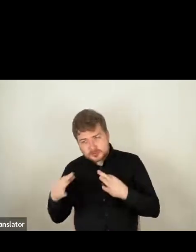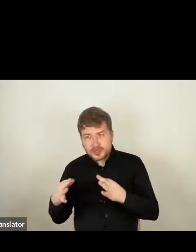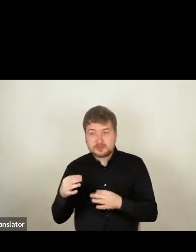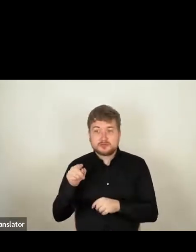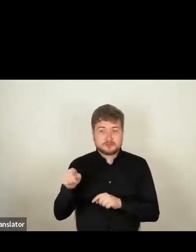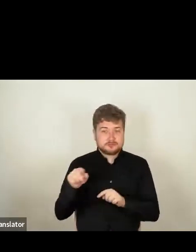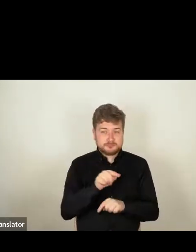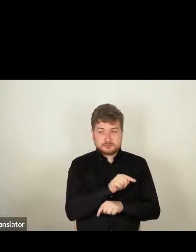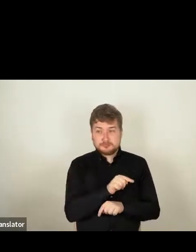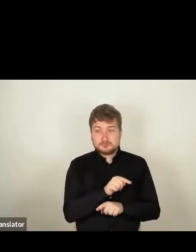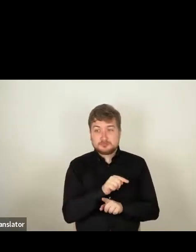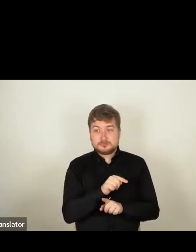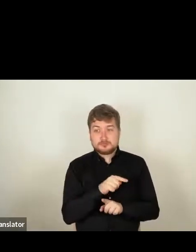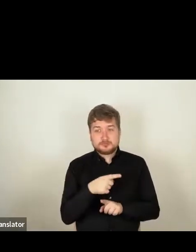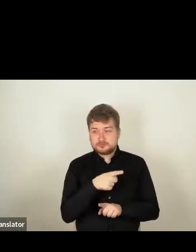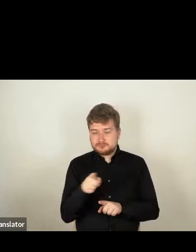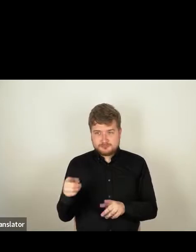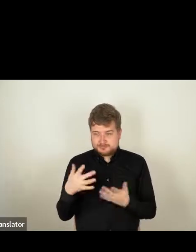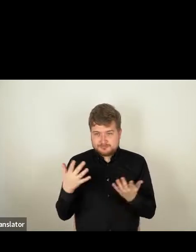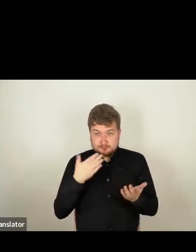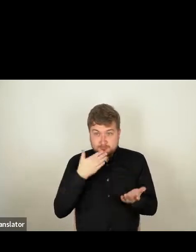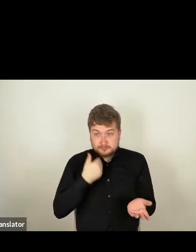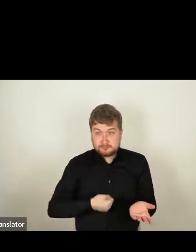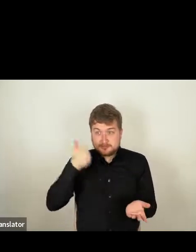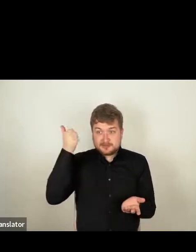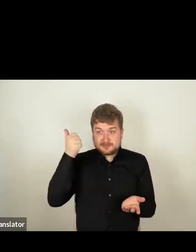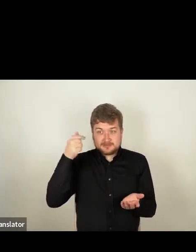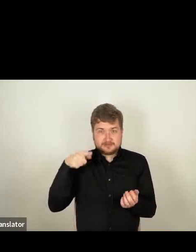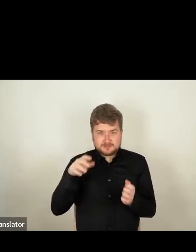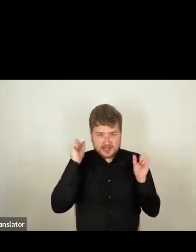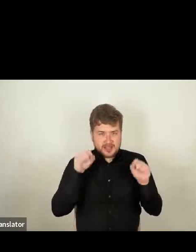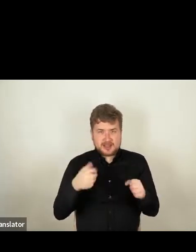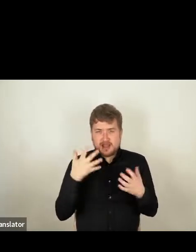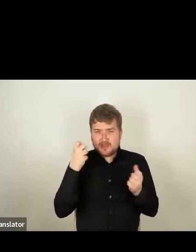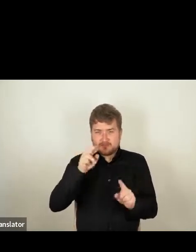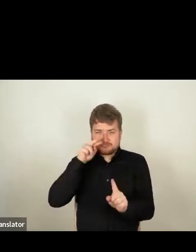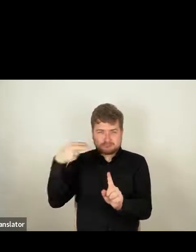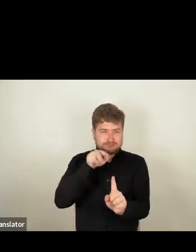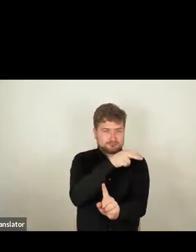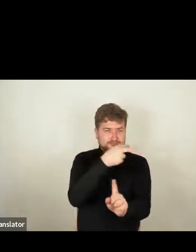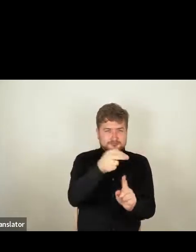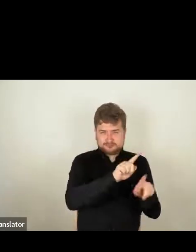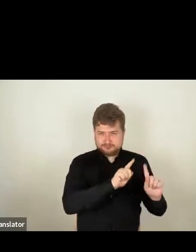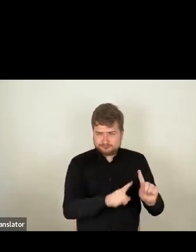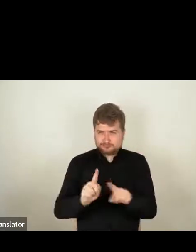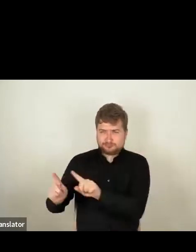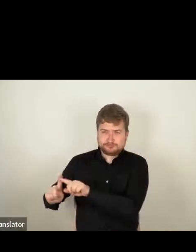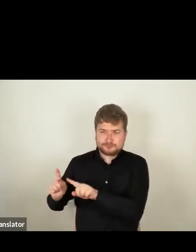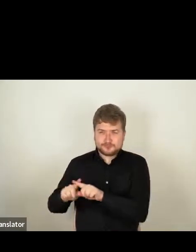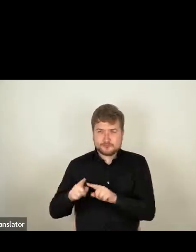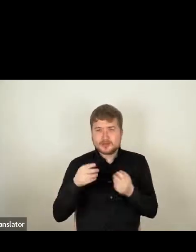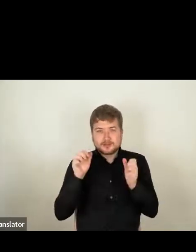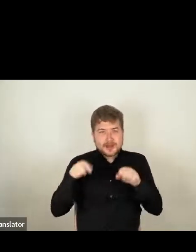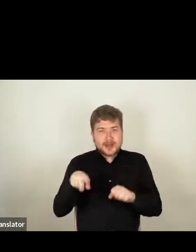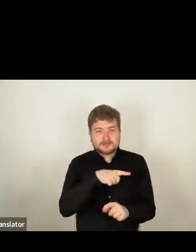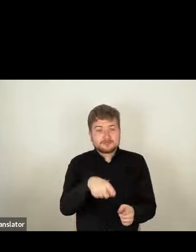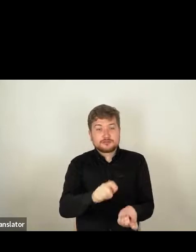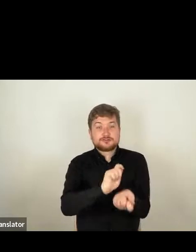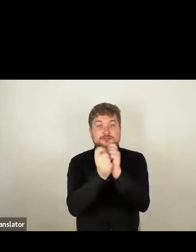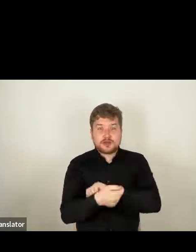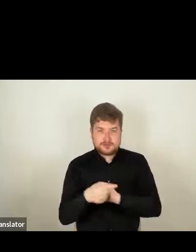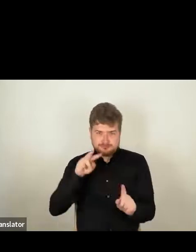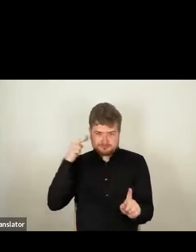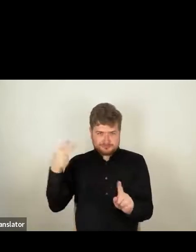a 360-degree look at how we can make a difference to the lives of the people that we serve. And so it's really an important piece